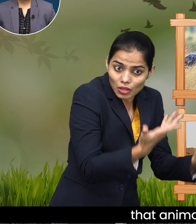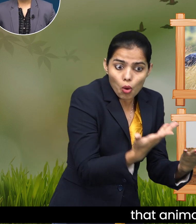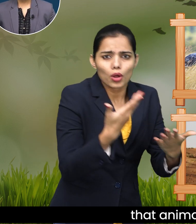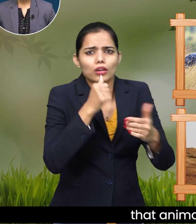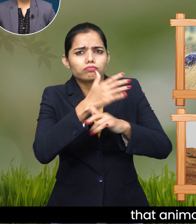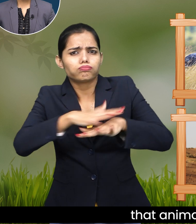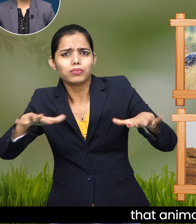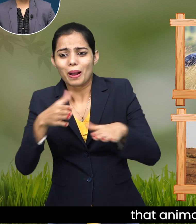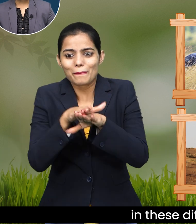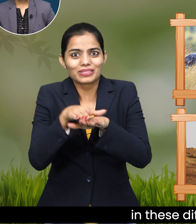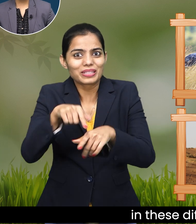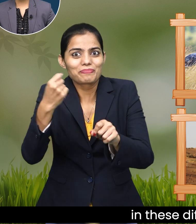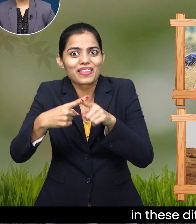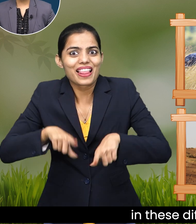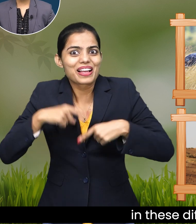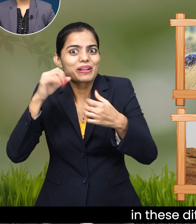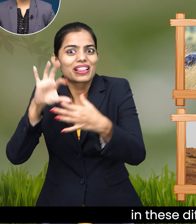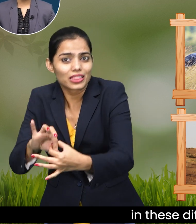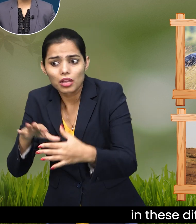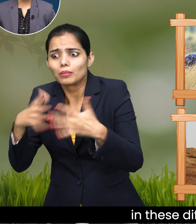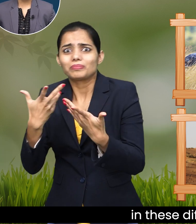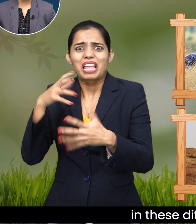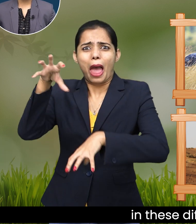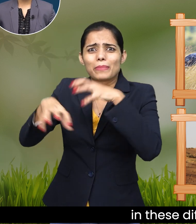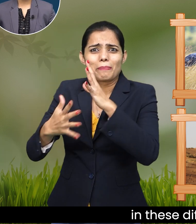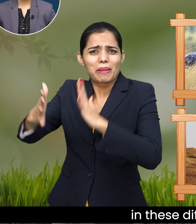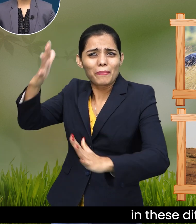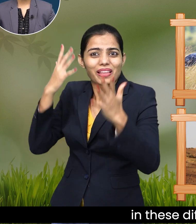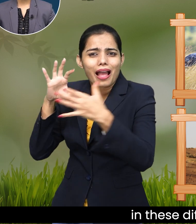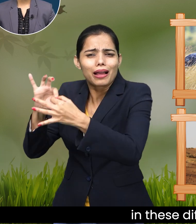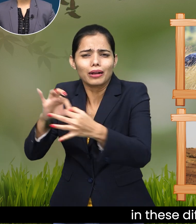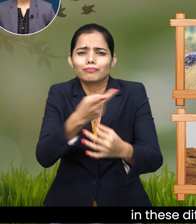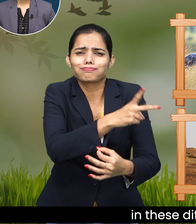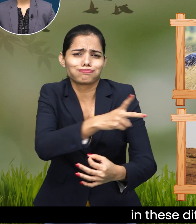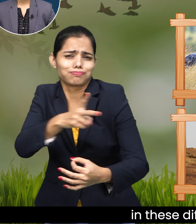and plants exhibit in these different environments.